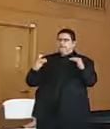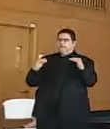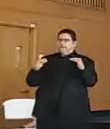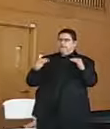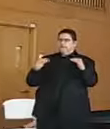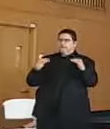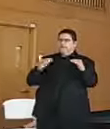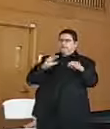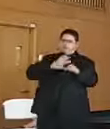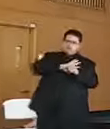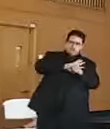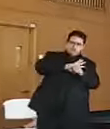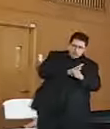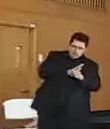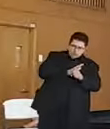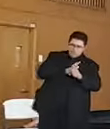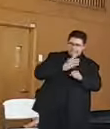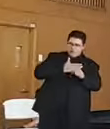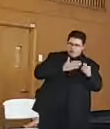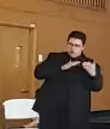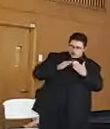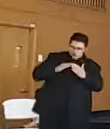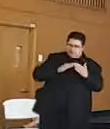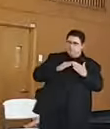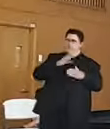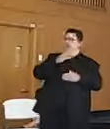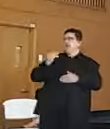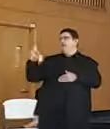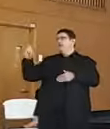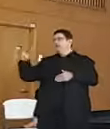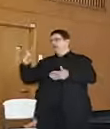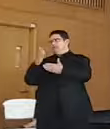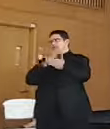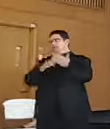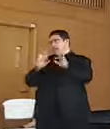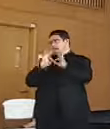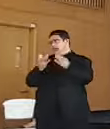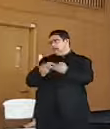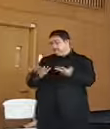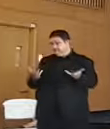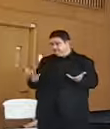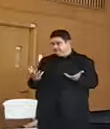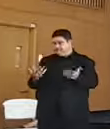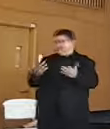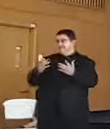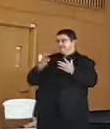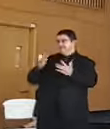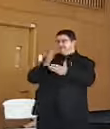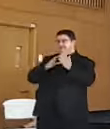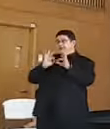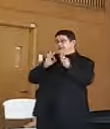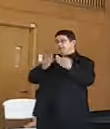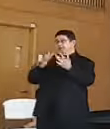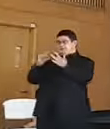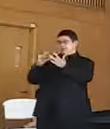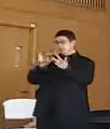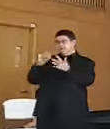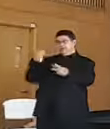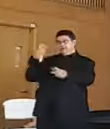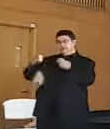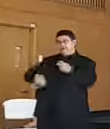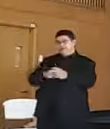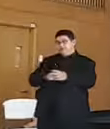the COVID in our community and the needs of some families for virtual school is very difficult. And we